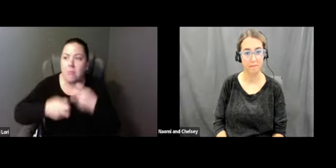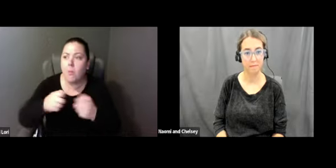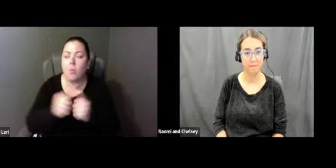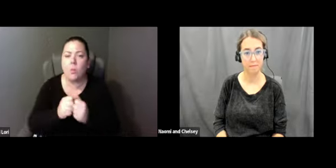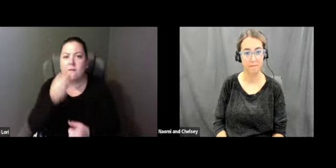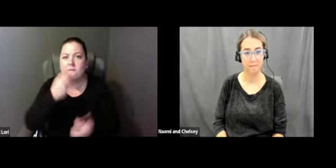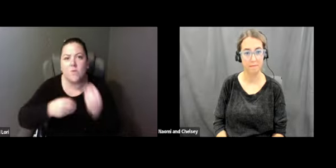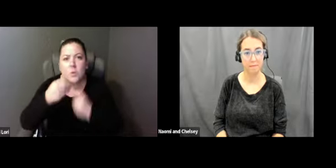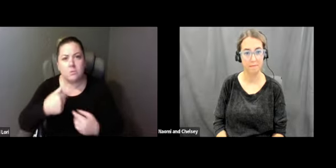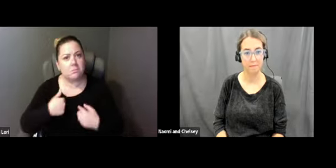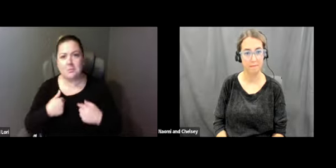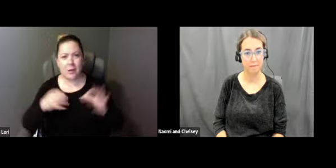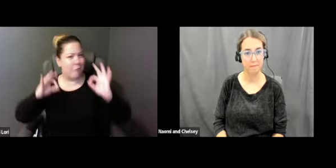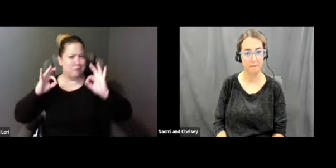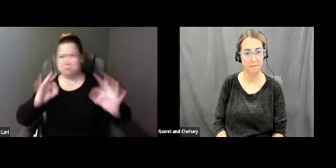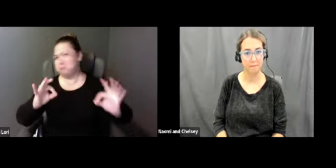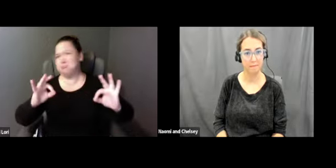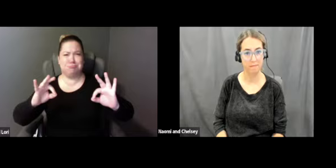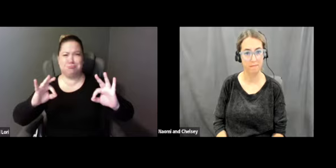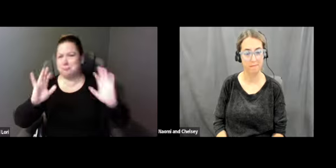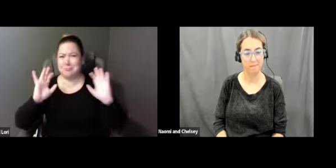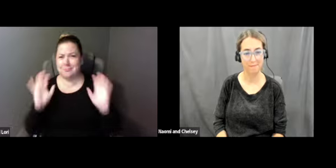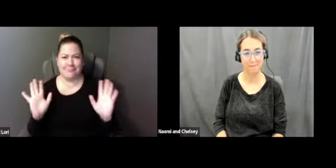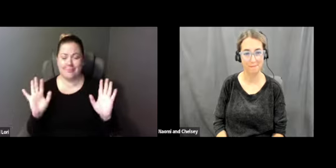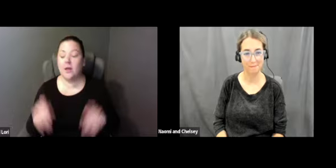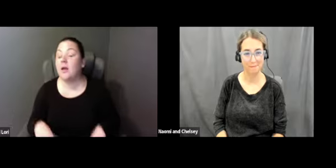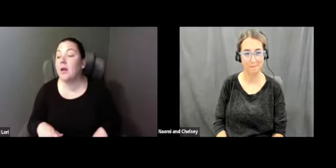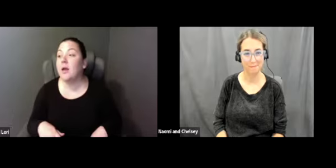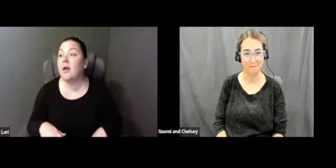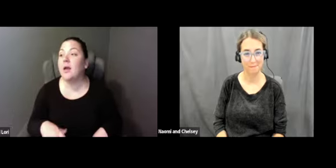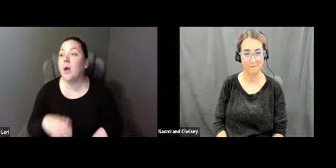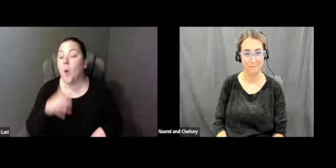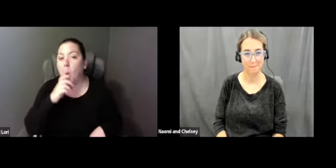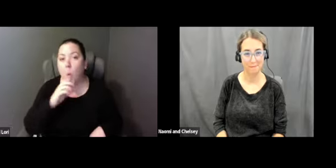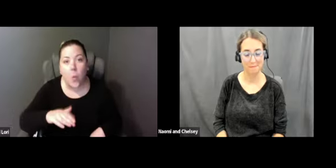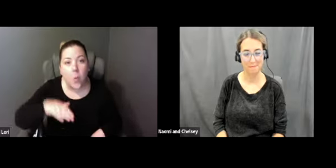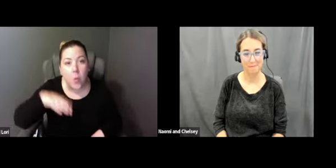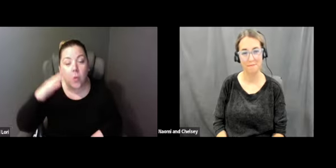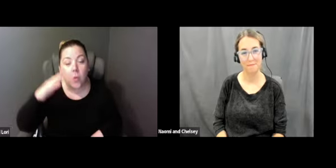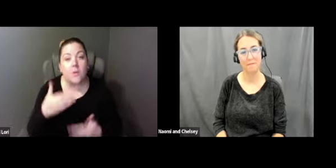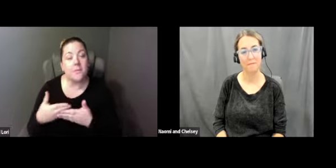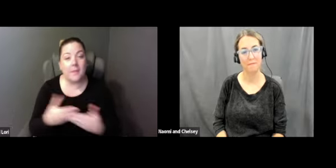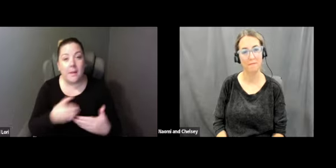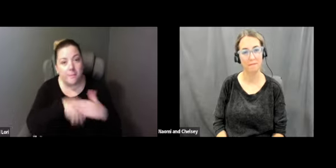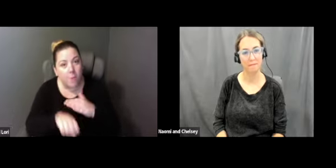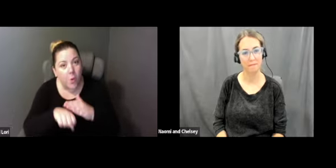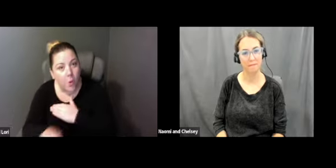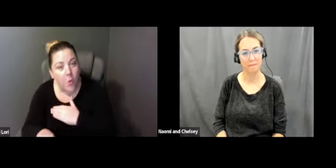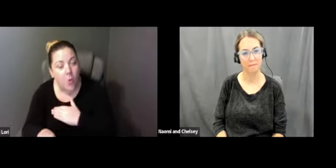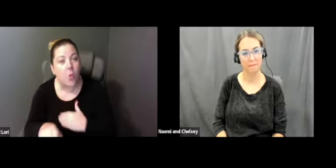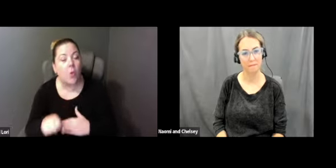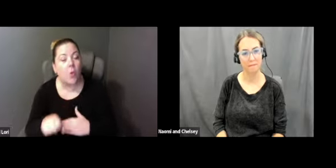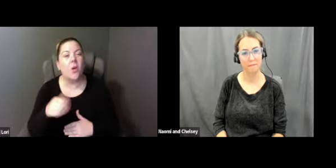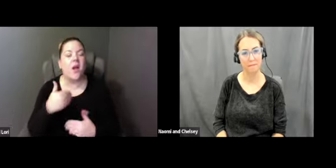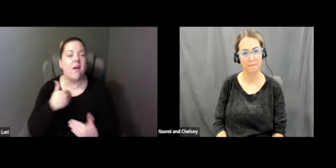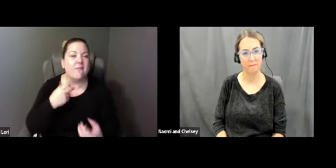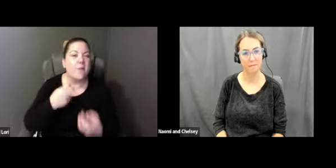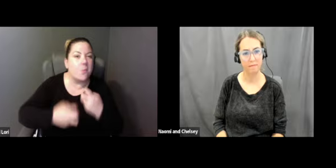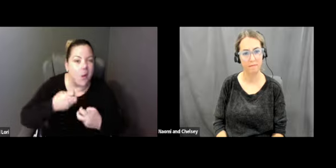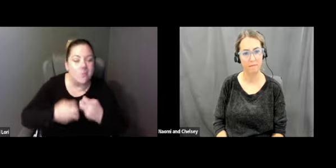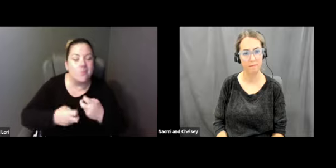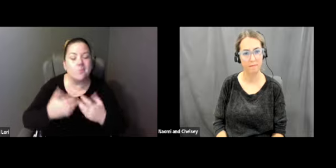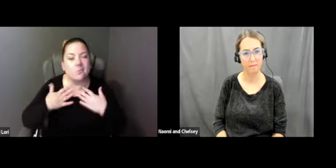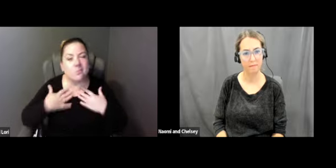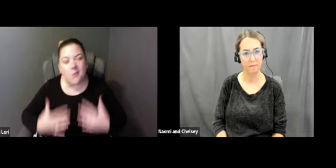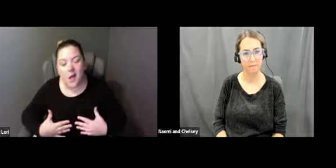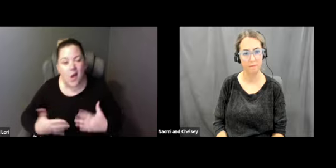I made it through. And then I got older and I had children and I was dealing with some medical diagnosis. And